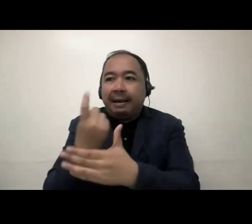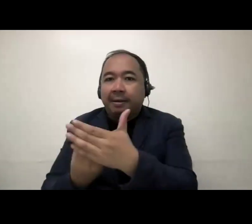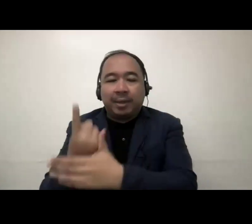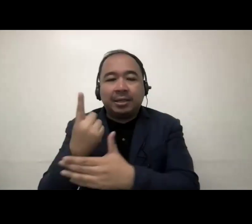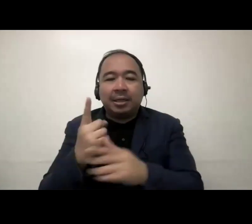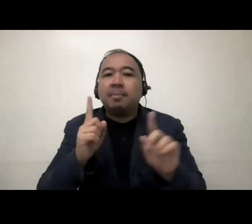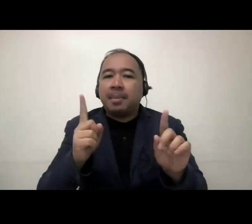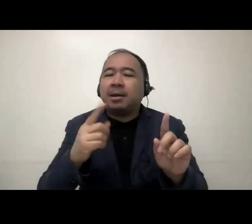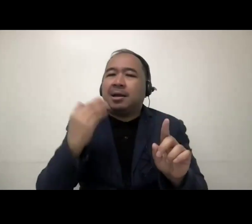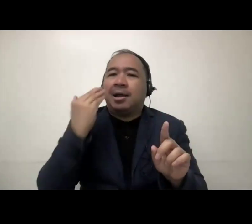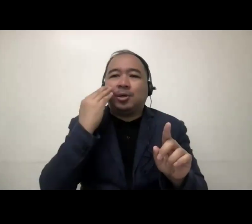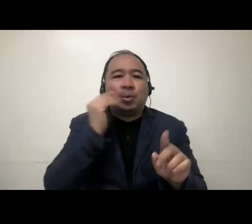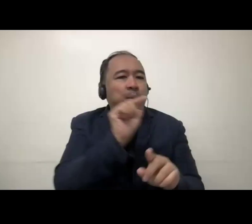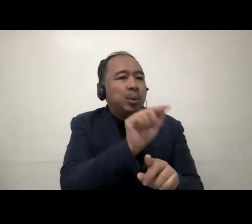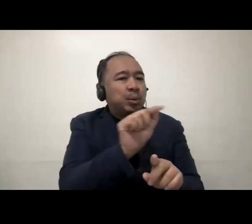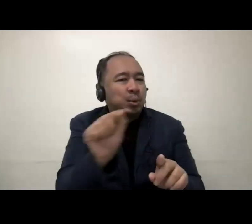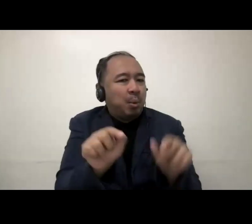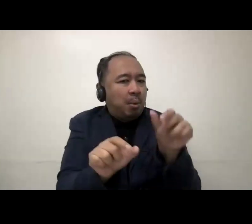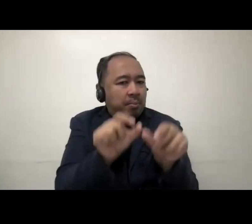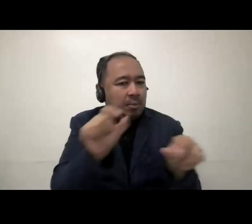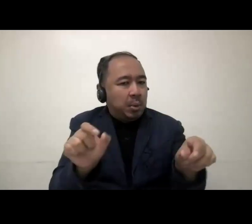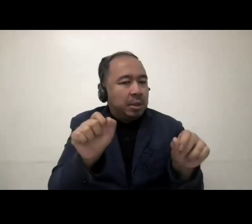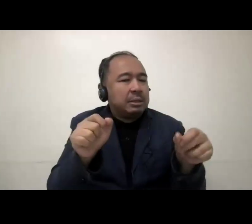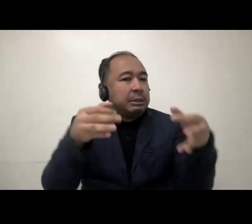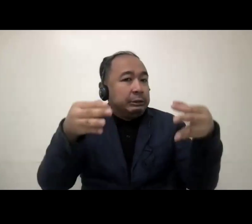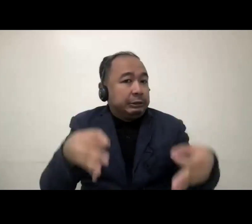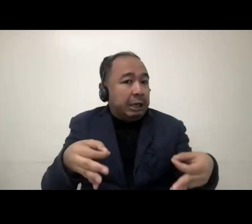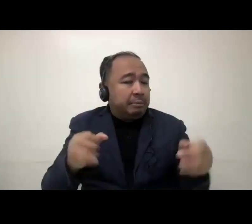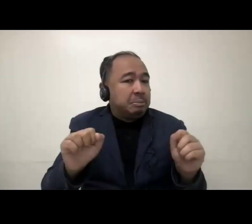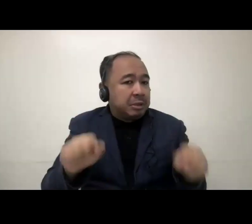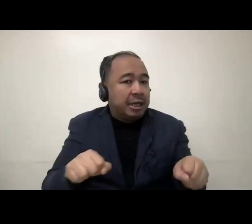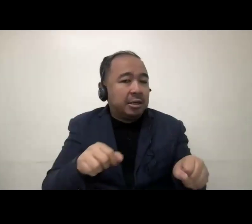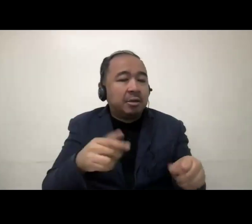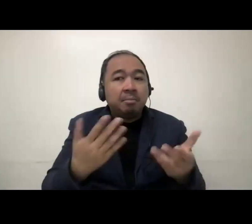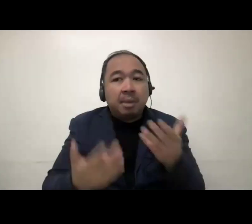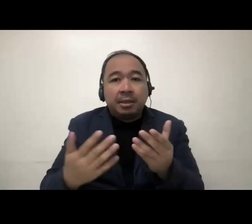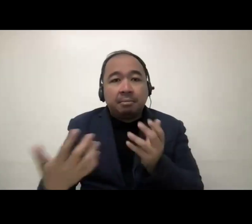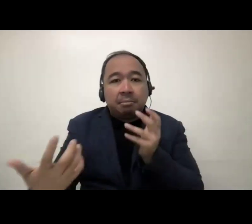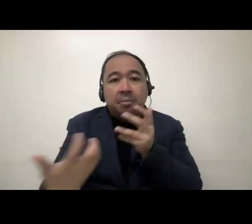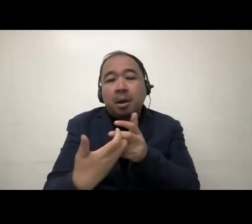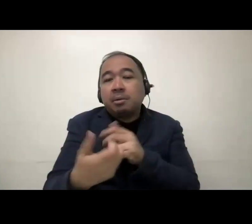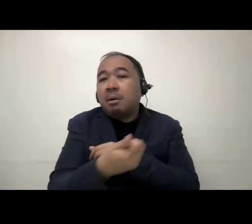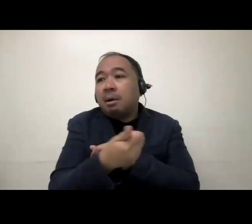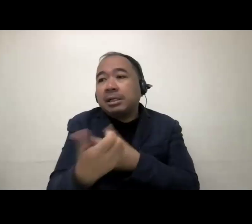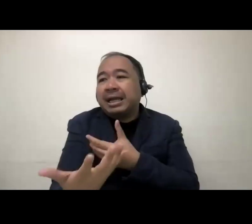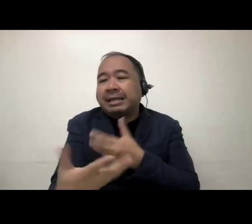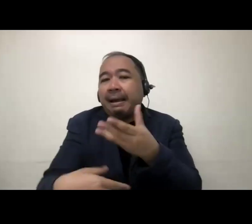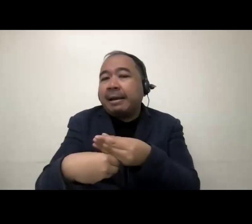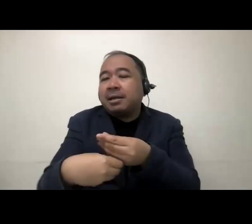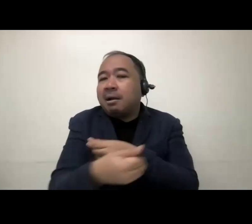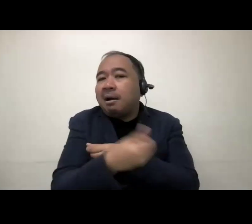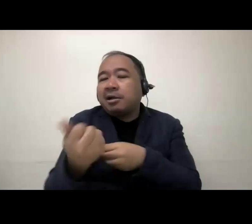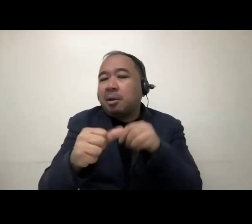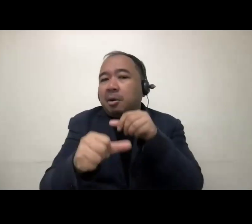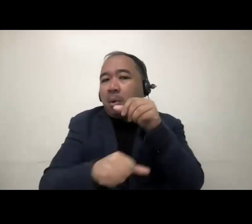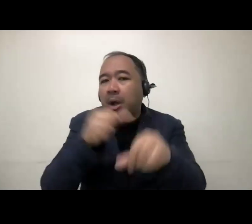very confident that those people could decide whether those cases can be also handled with other mechanisms if this is the case. So I would just give them all